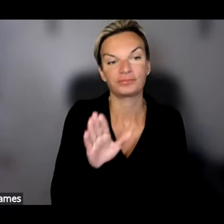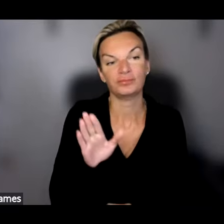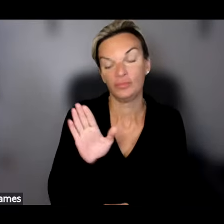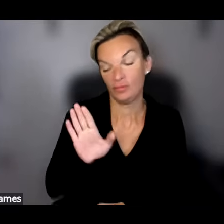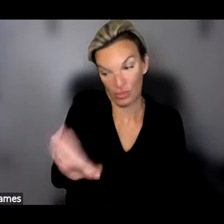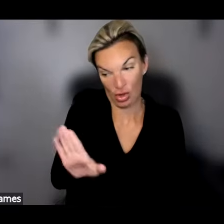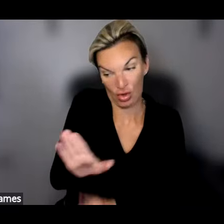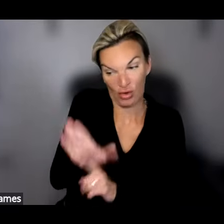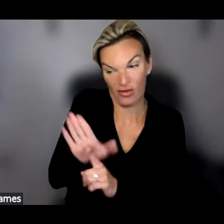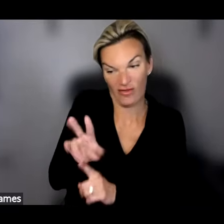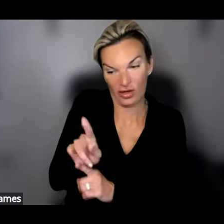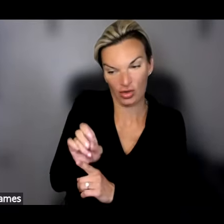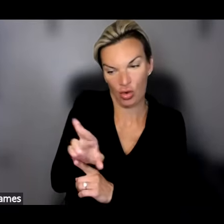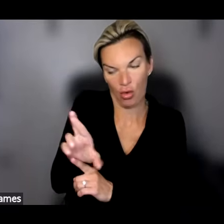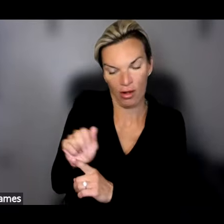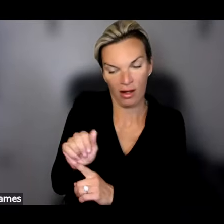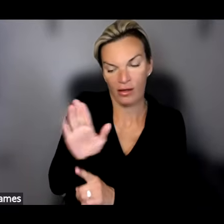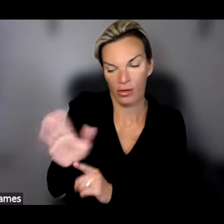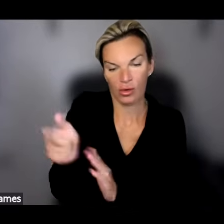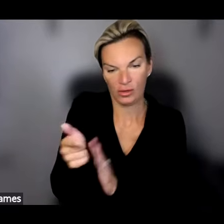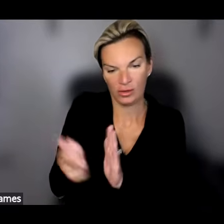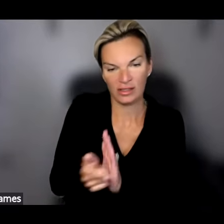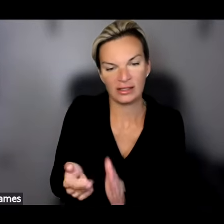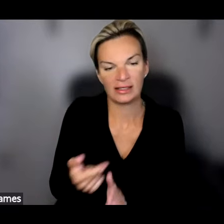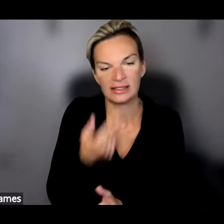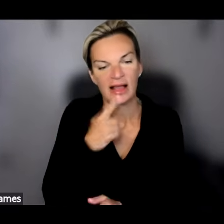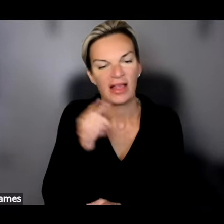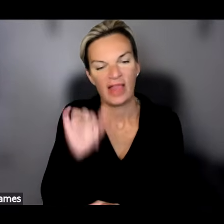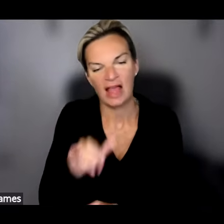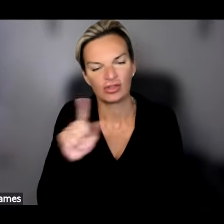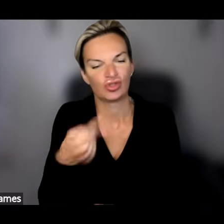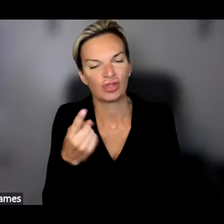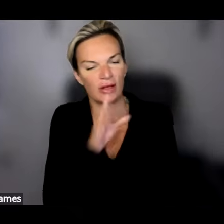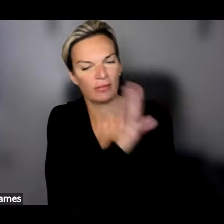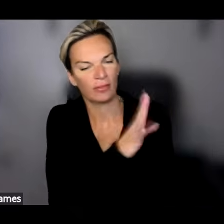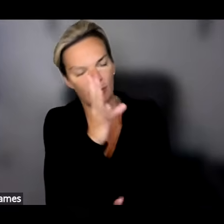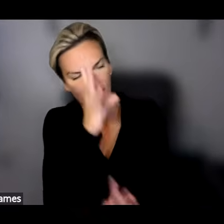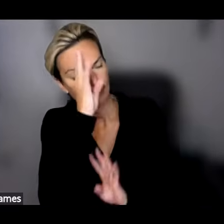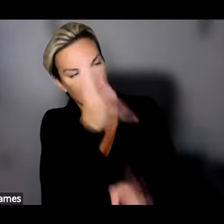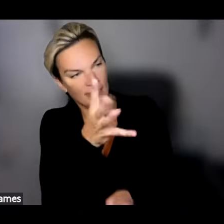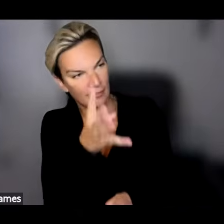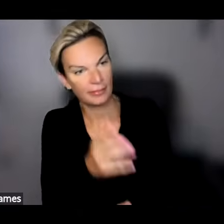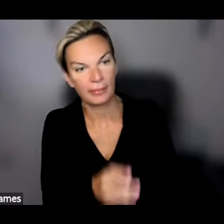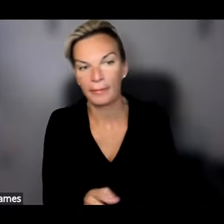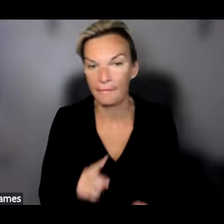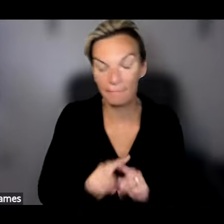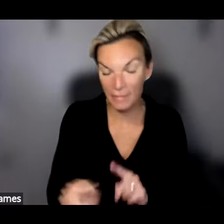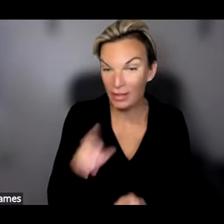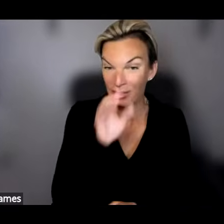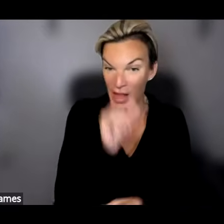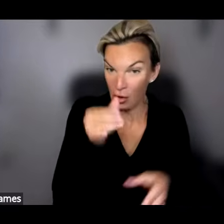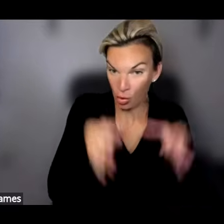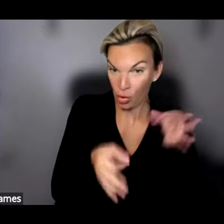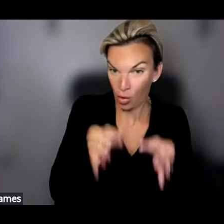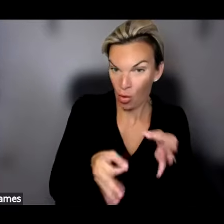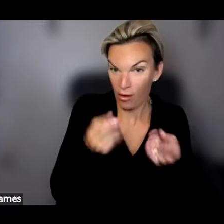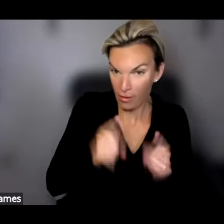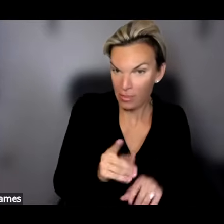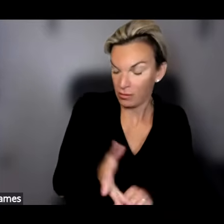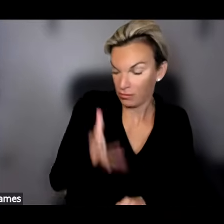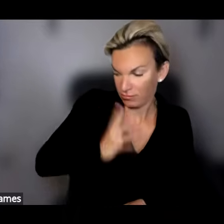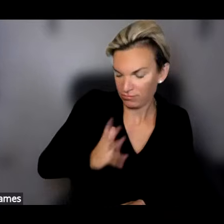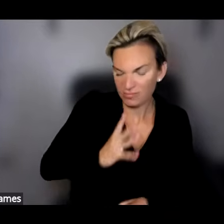simply a legal conclusion, but Hooker tells us what factual means for purposes of a recall